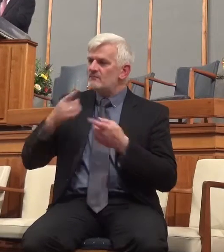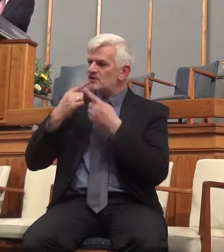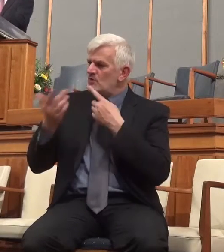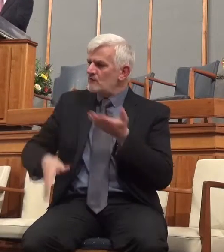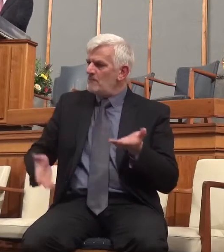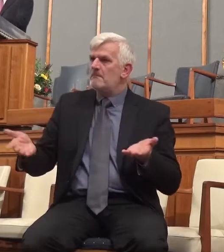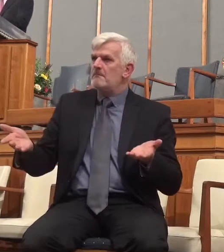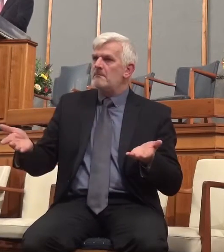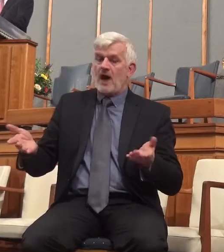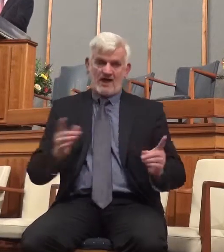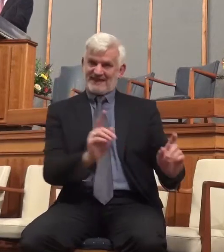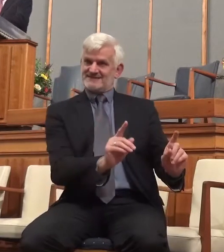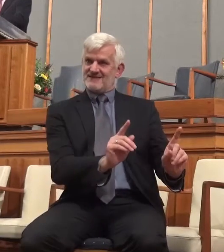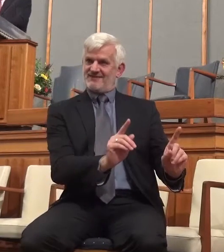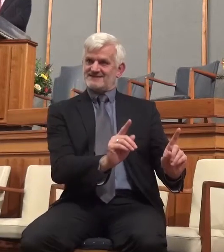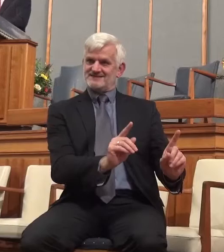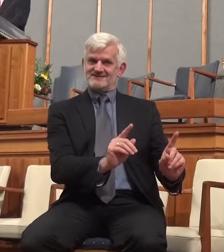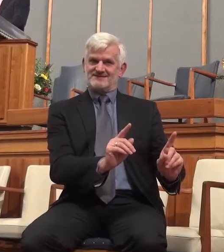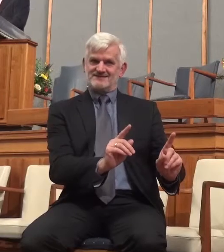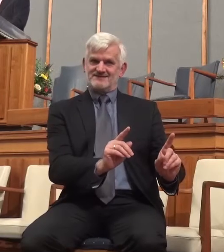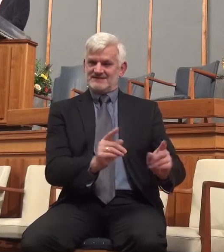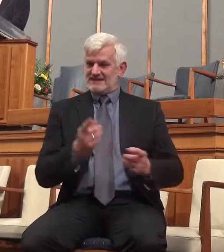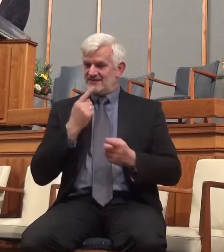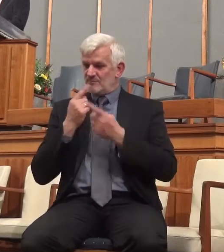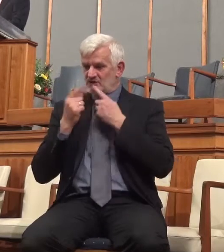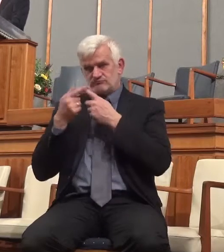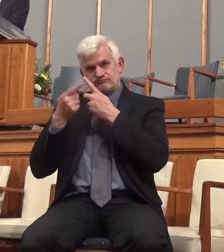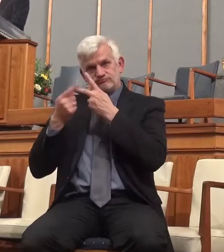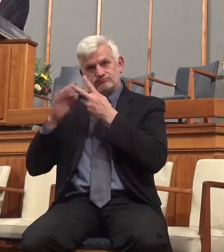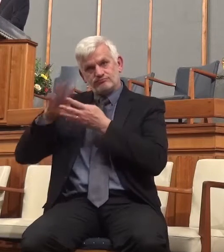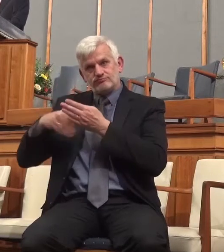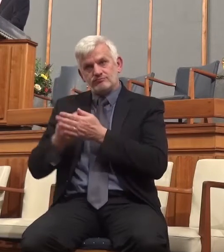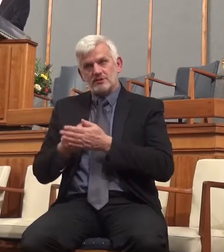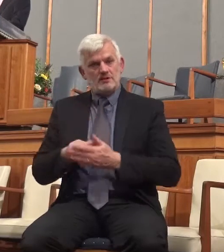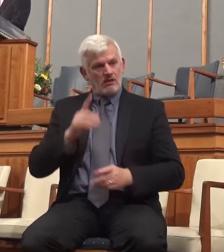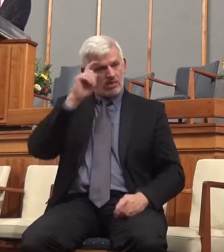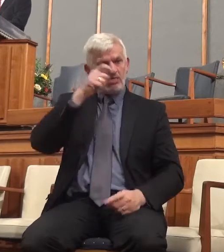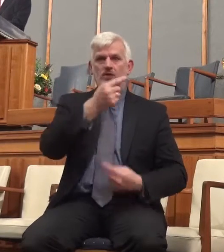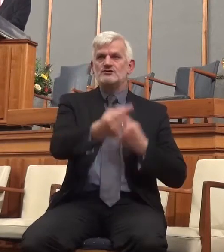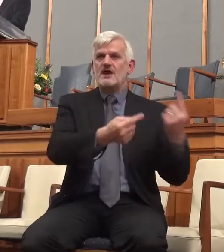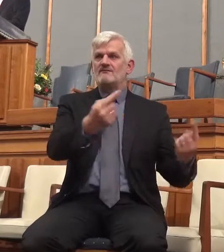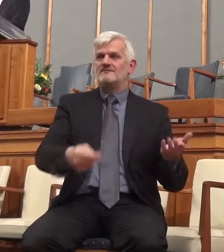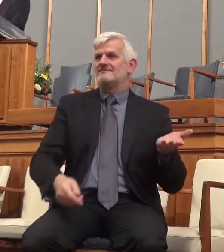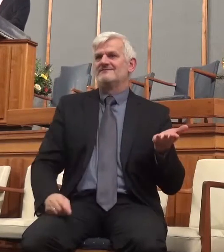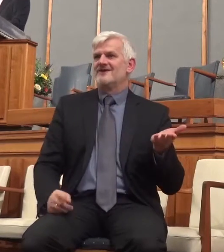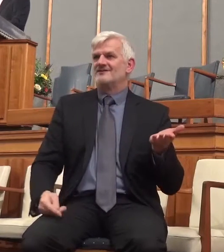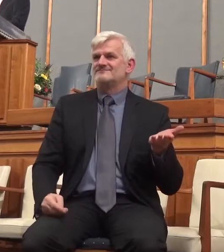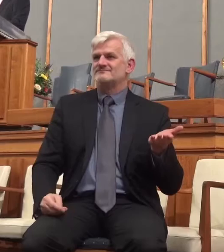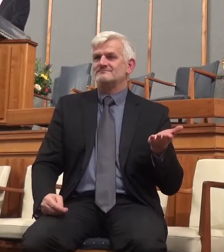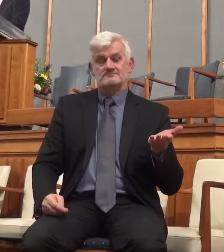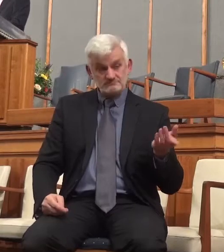the whole point. This kind of information you cannot figure out. You cannot find